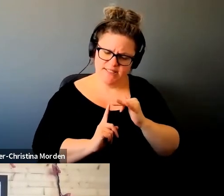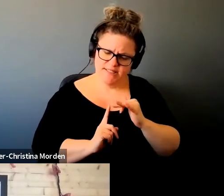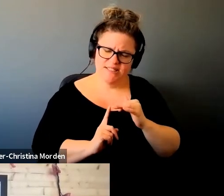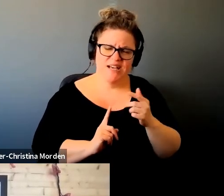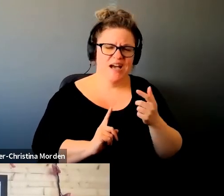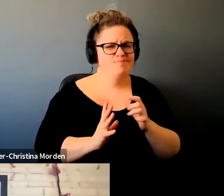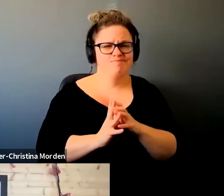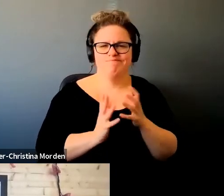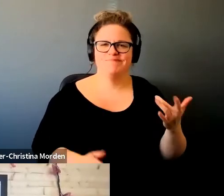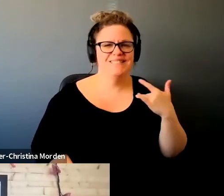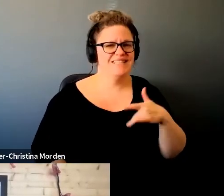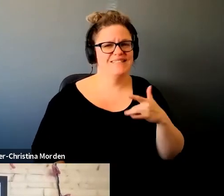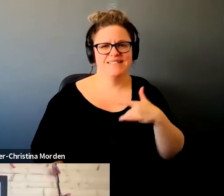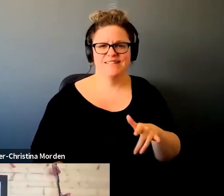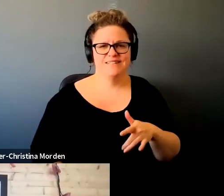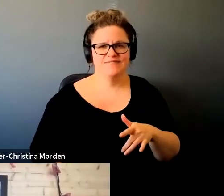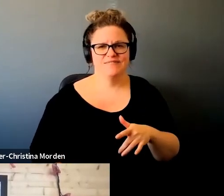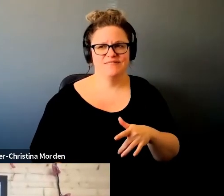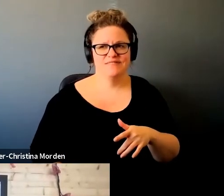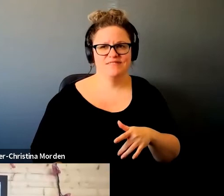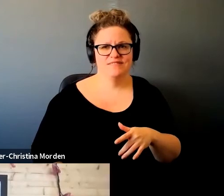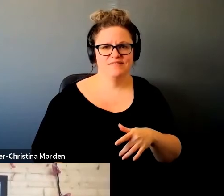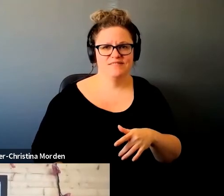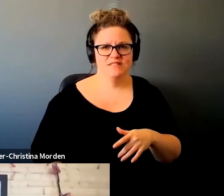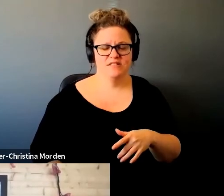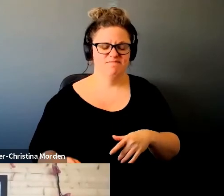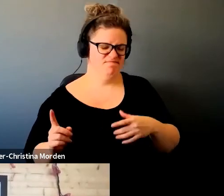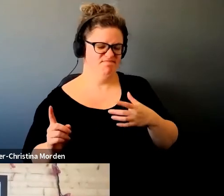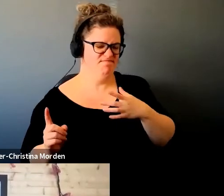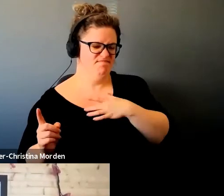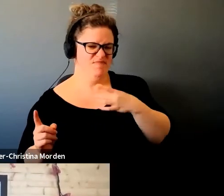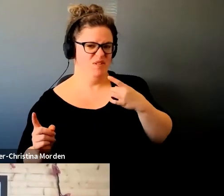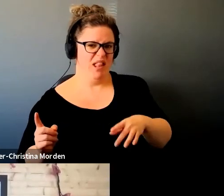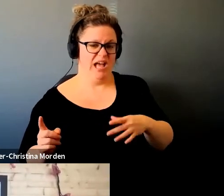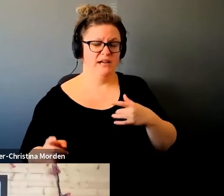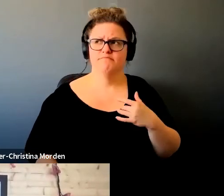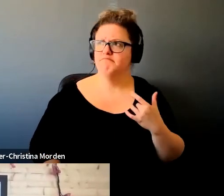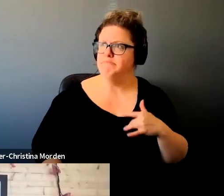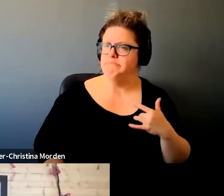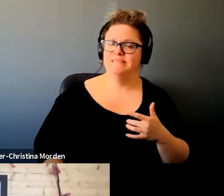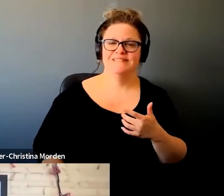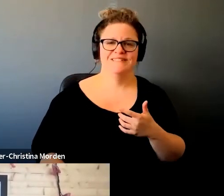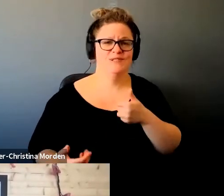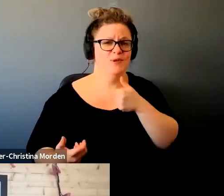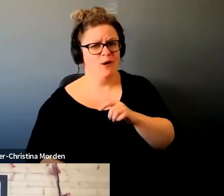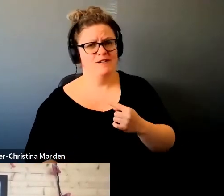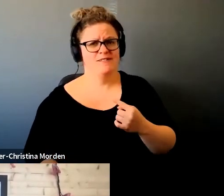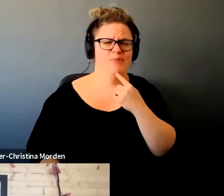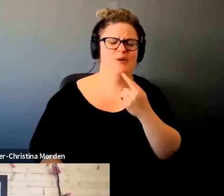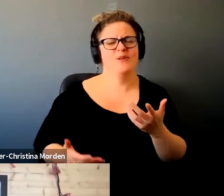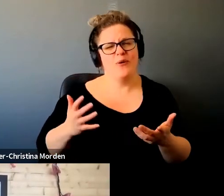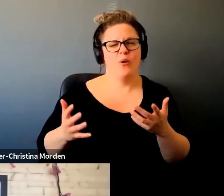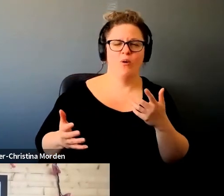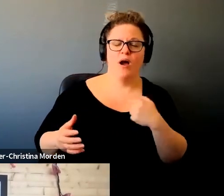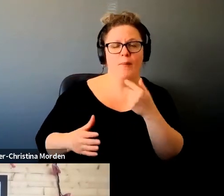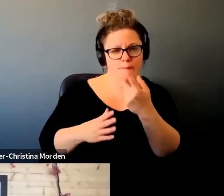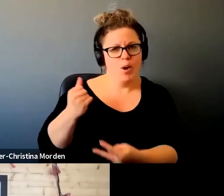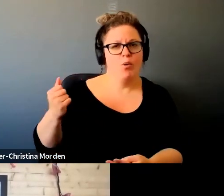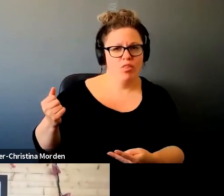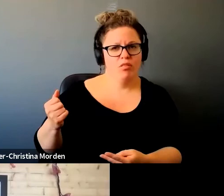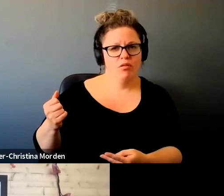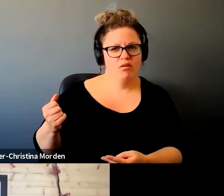too sensitive to what people like. I'm too sensitive to disappointment. So I'm always doing a dance